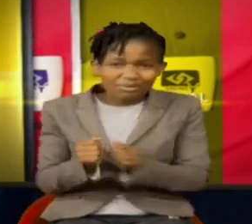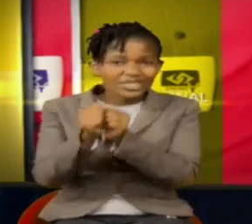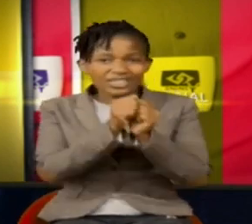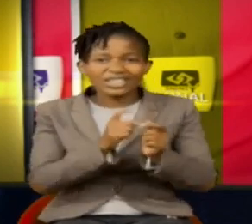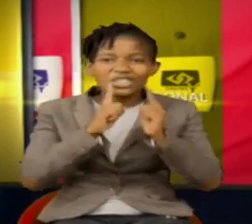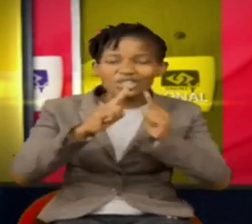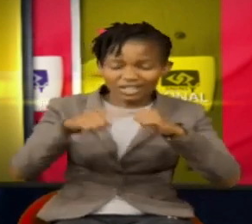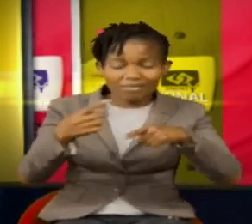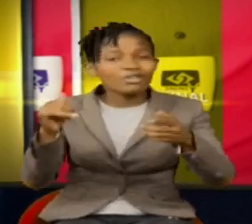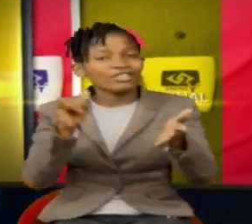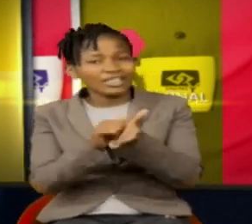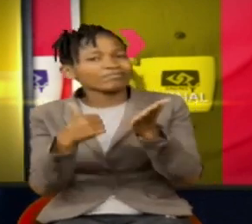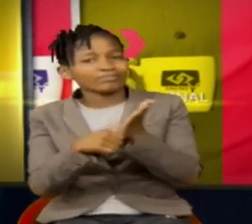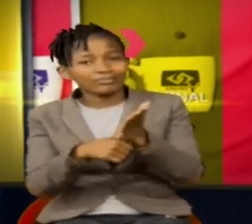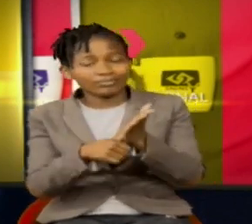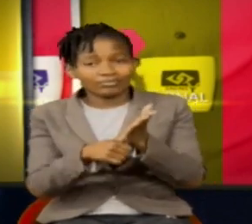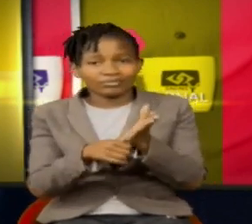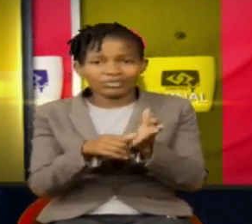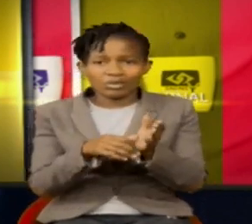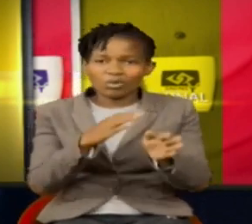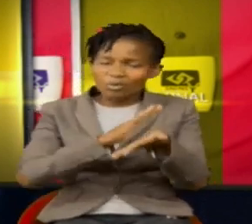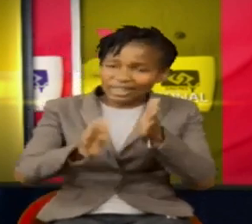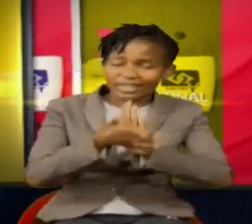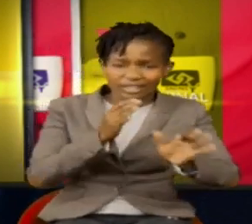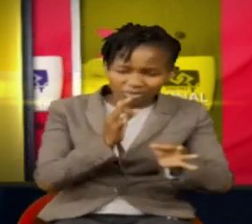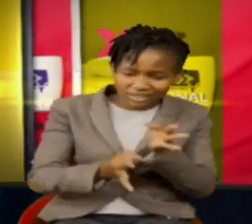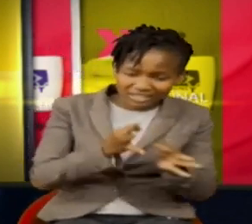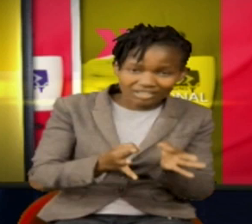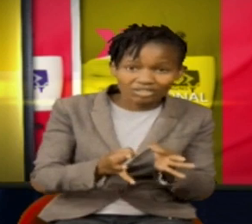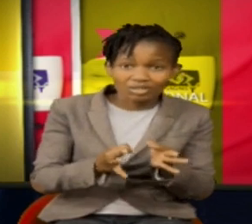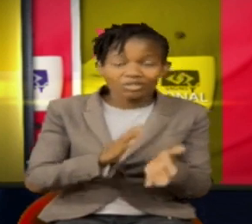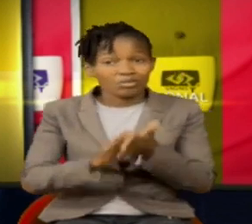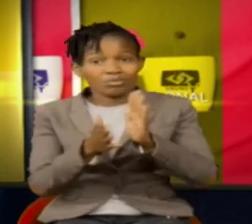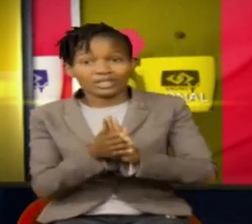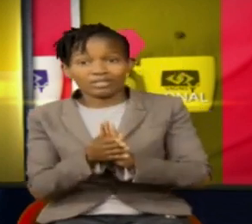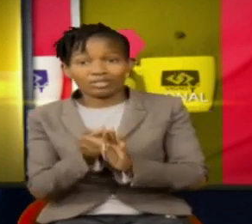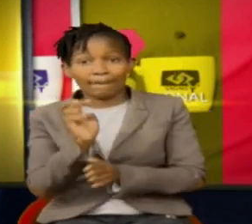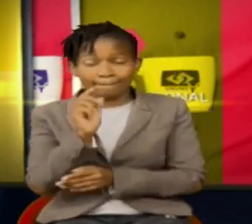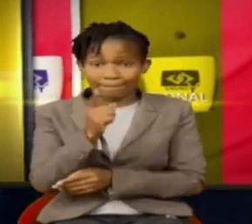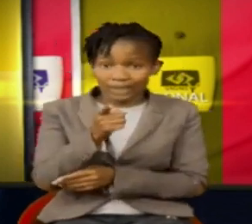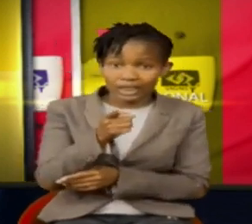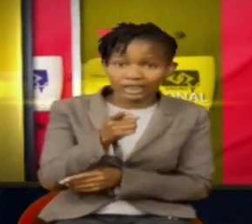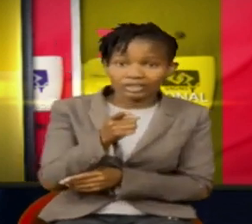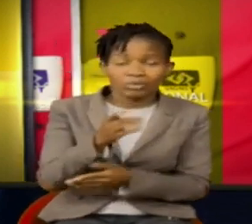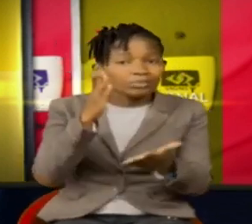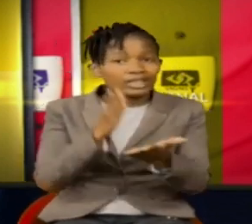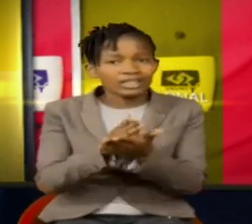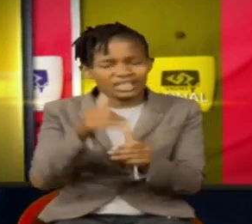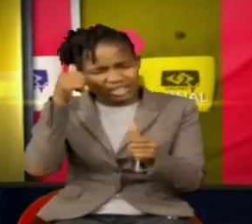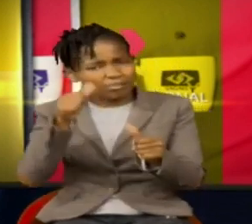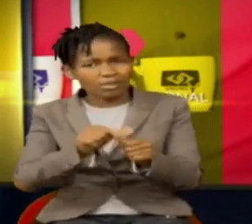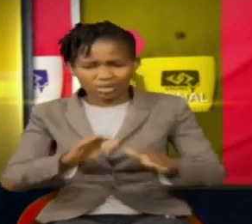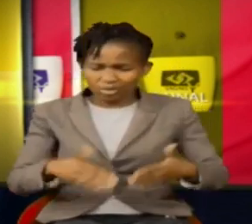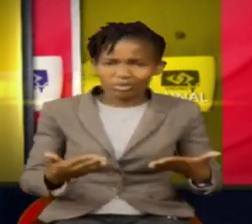talk about this matter without judging anybody. Yeah. Without pointing fingers, let's be real. Mm-hmm. Let's remember how it was being